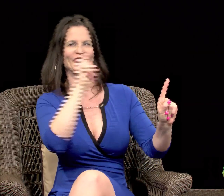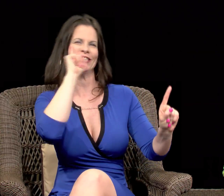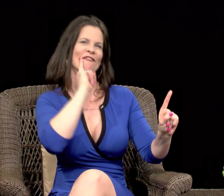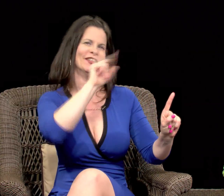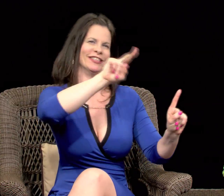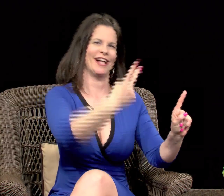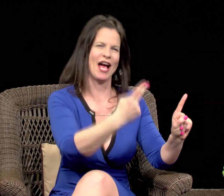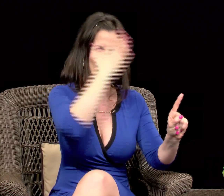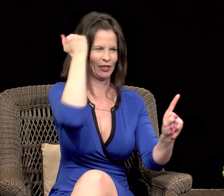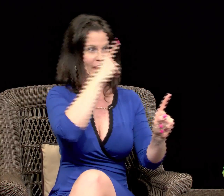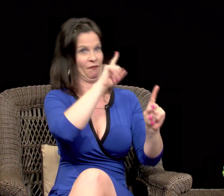language.